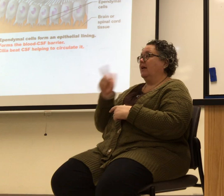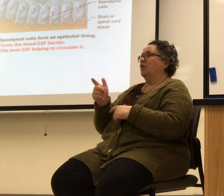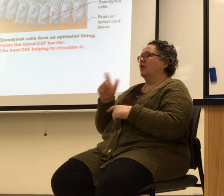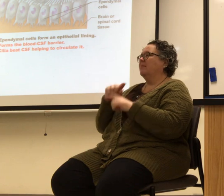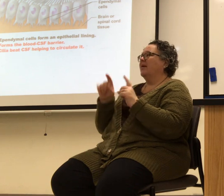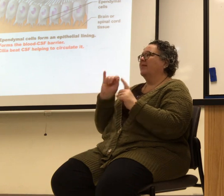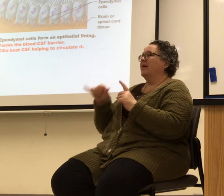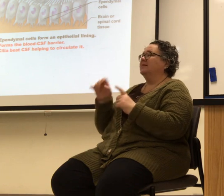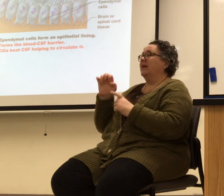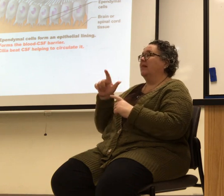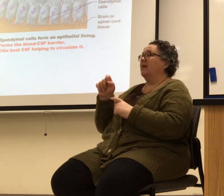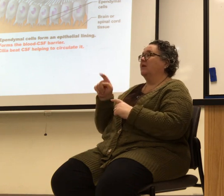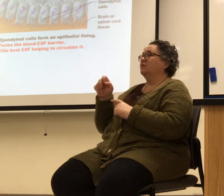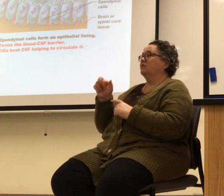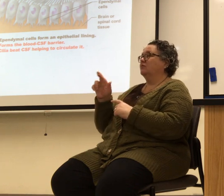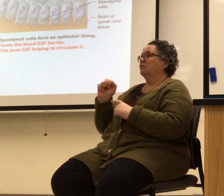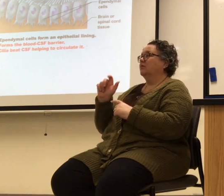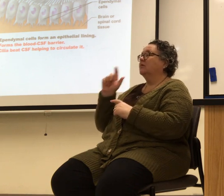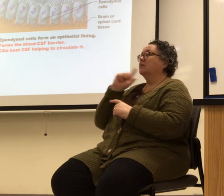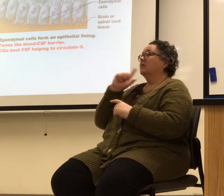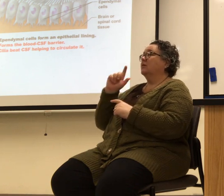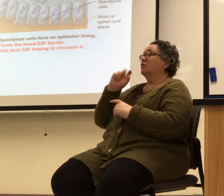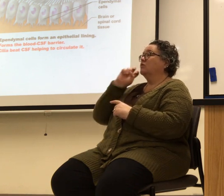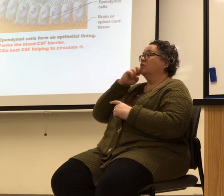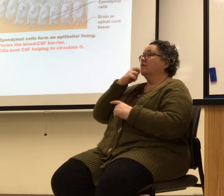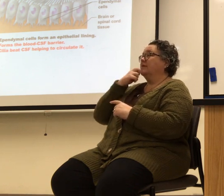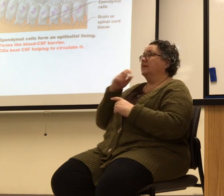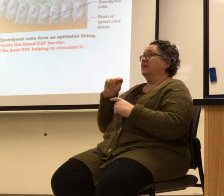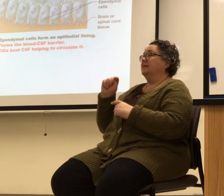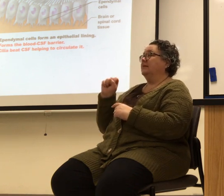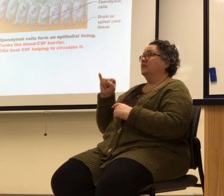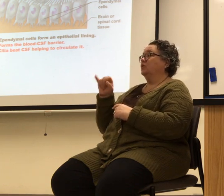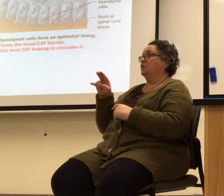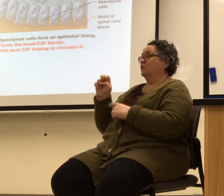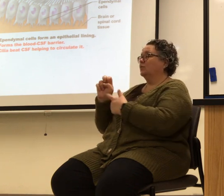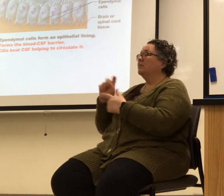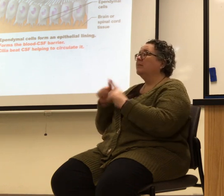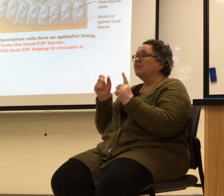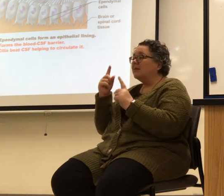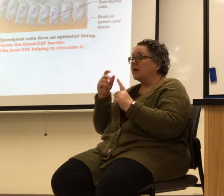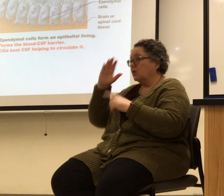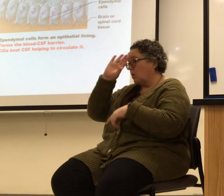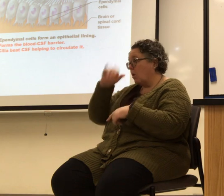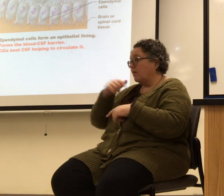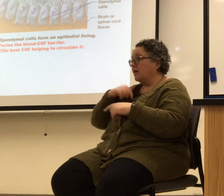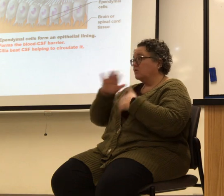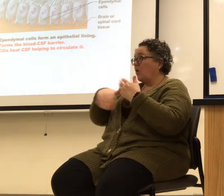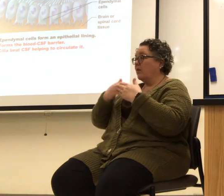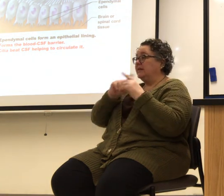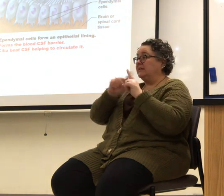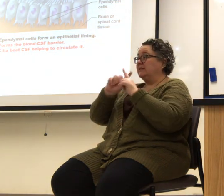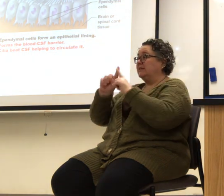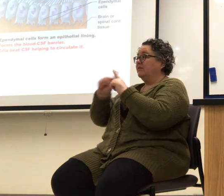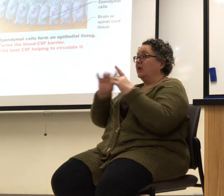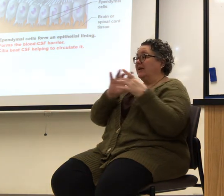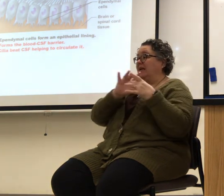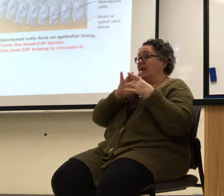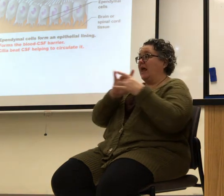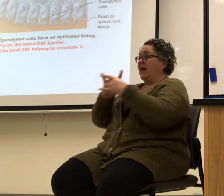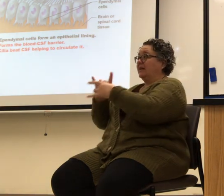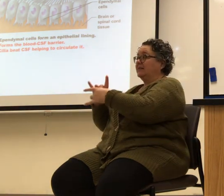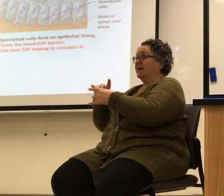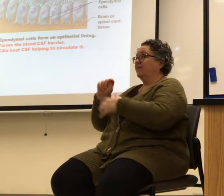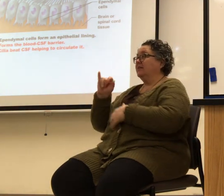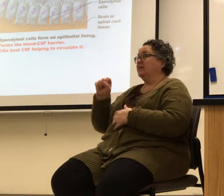tissue. I want you to know that there's actually all these different connective tissue membranes called the meninges